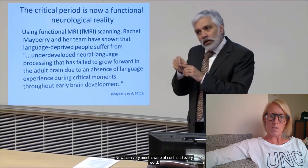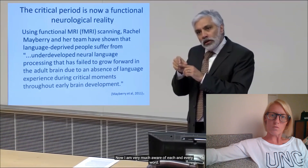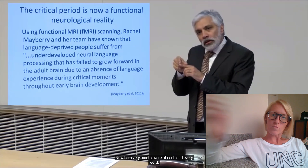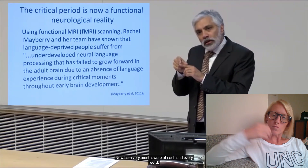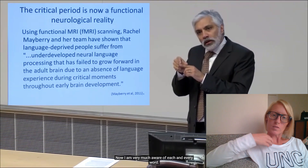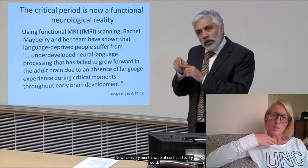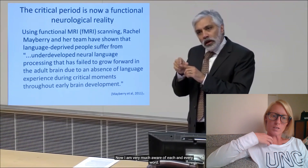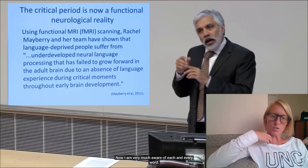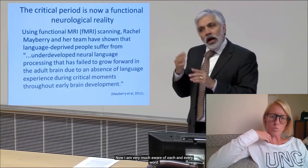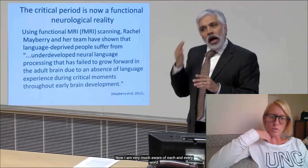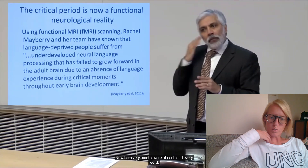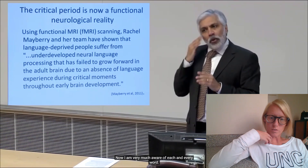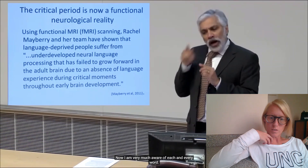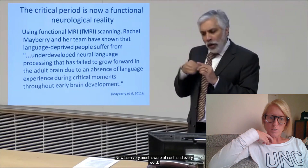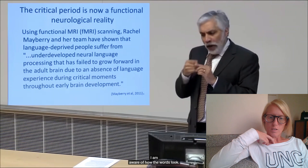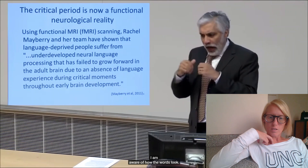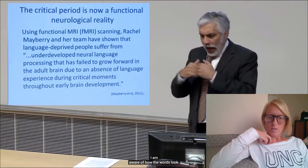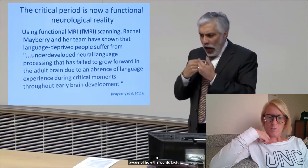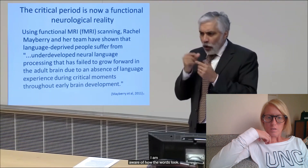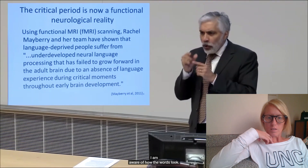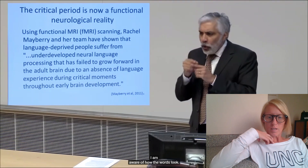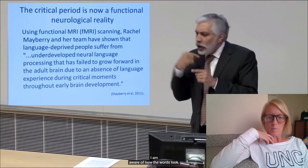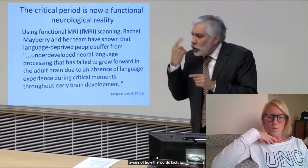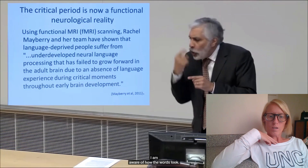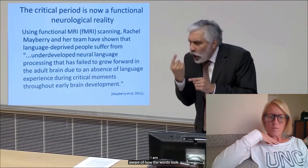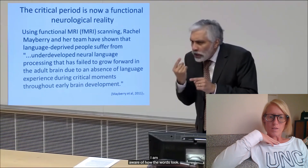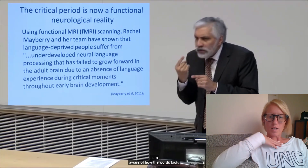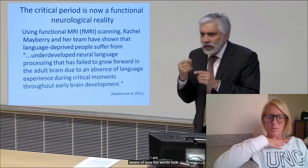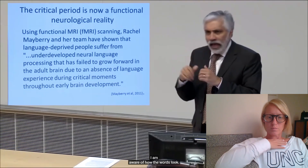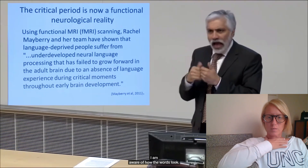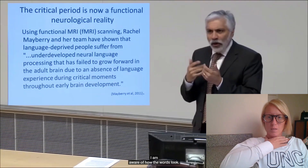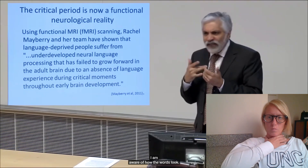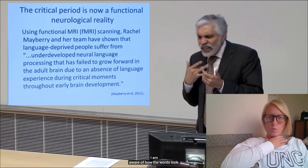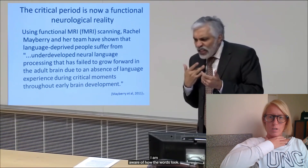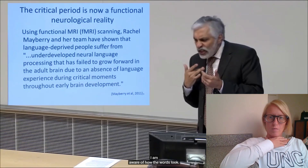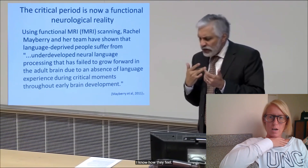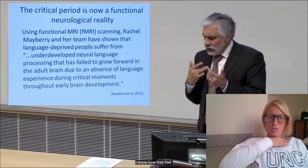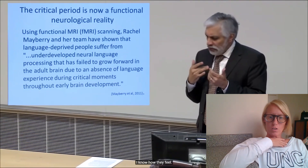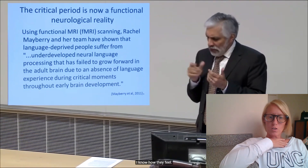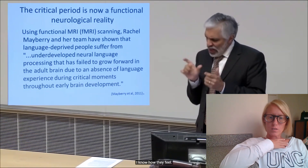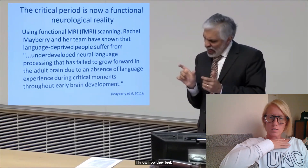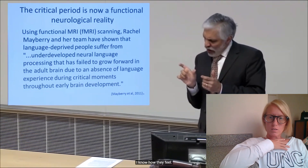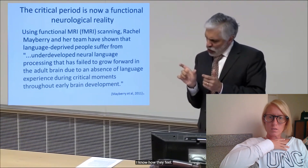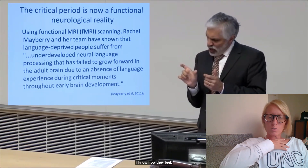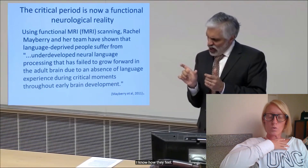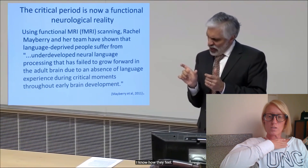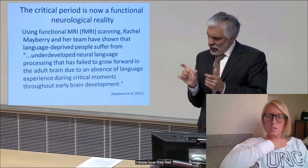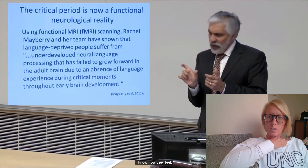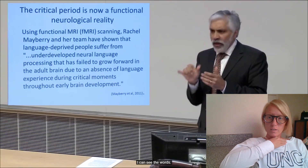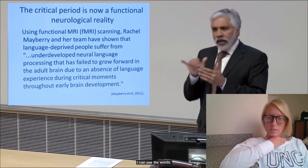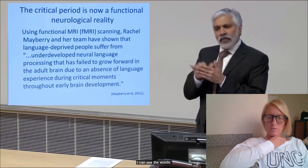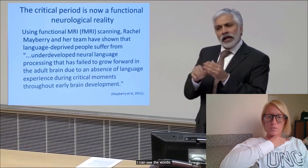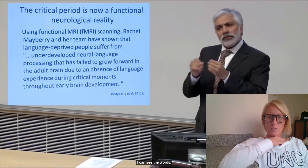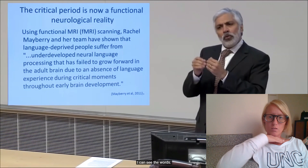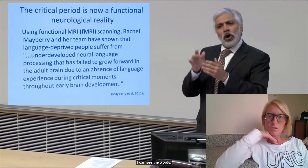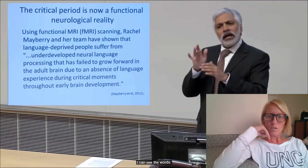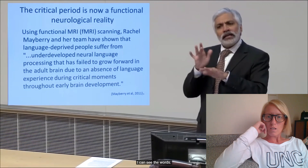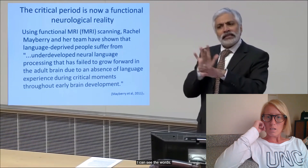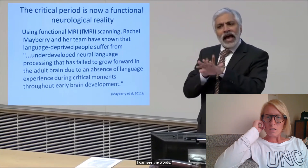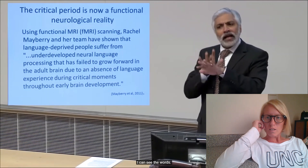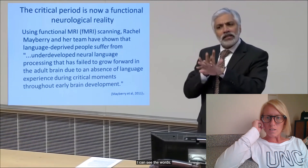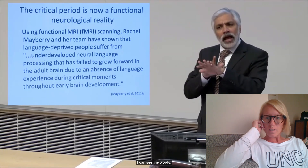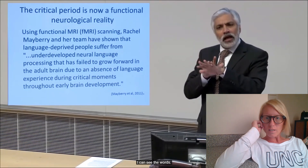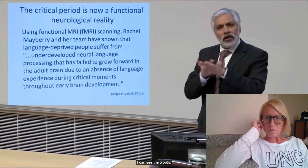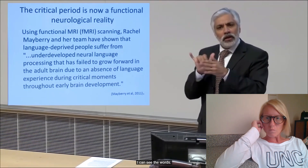of each and every word. I'm aware of how the words look. I know how they feel. I can see